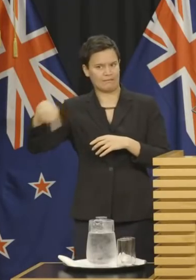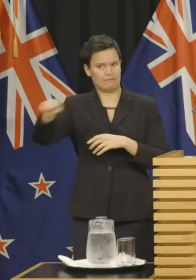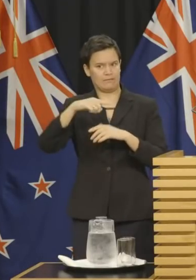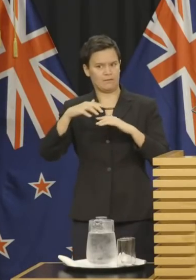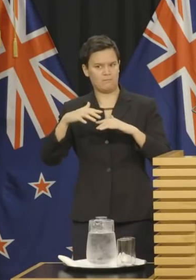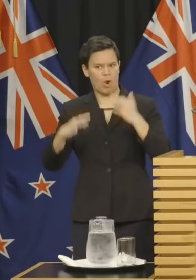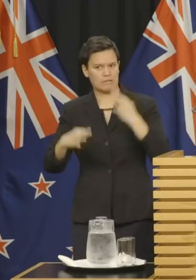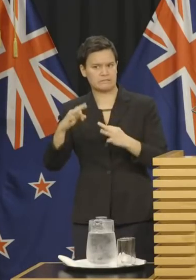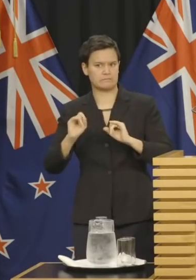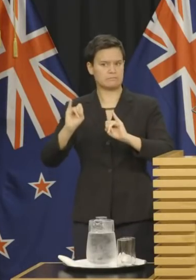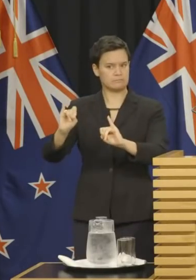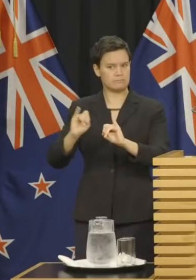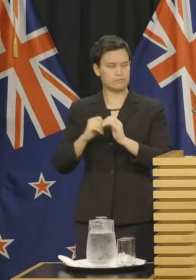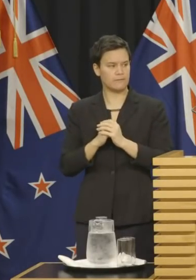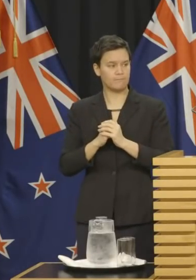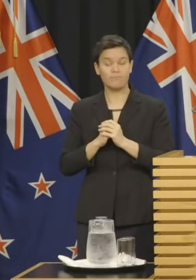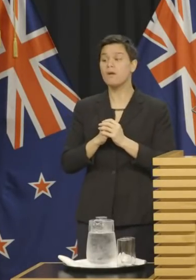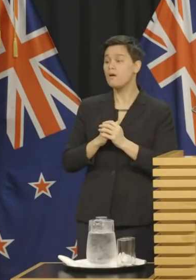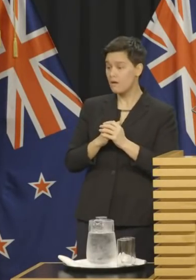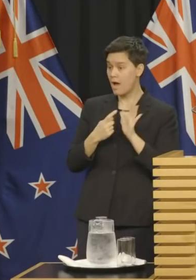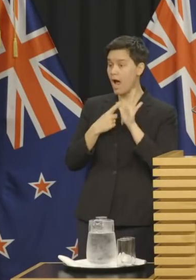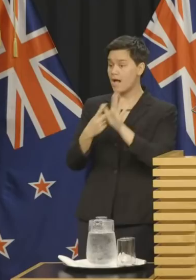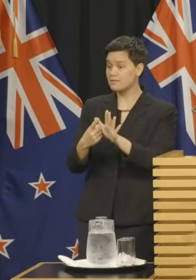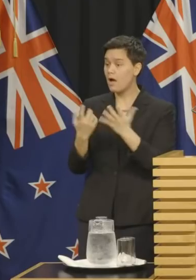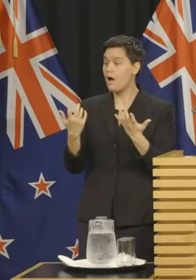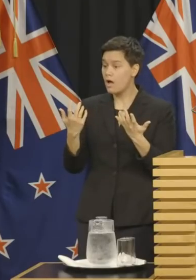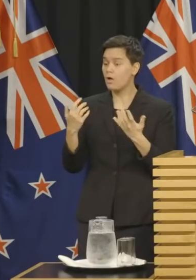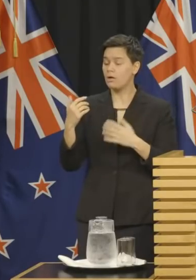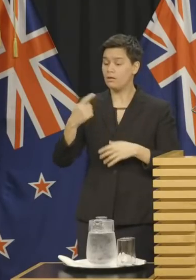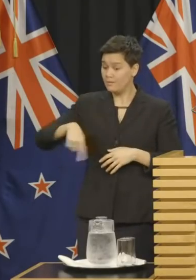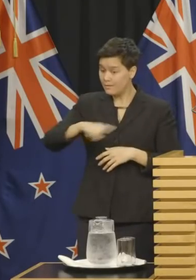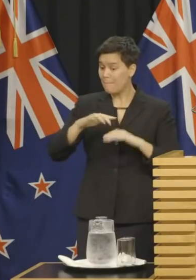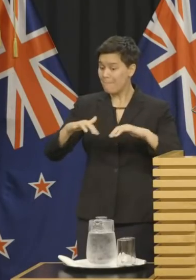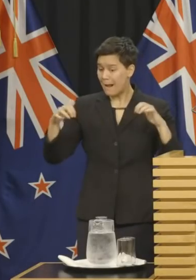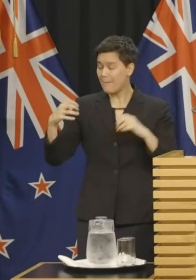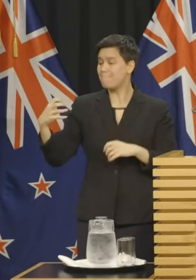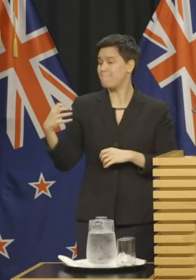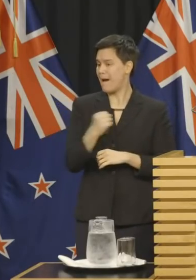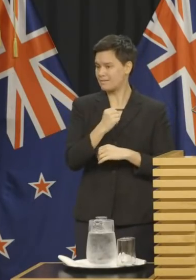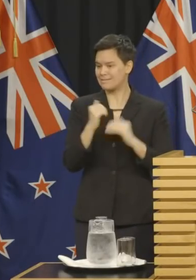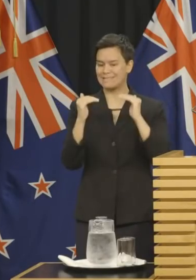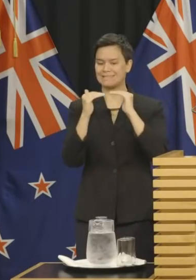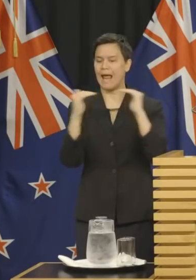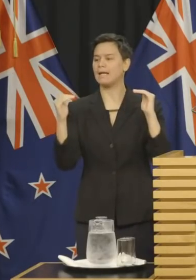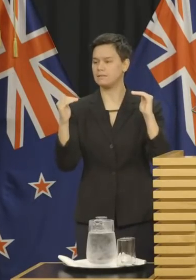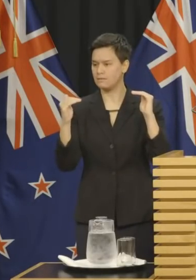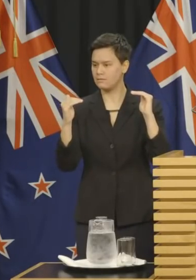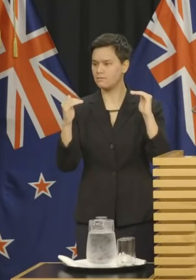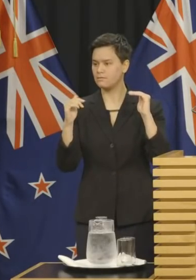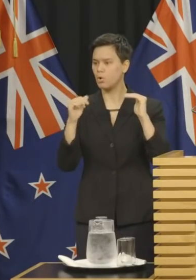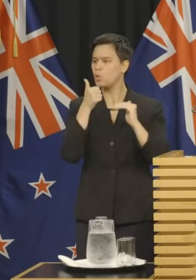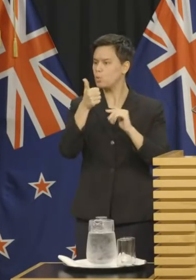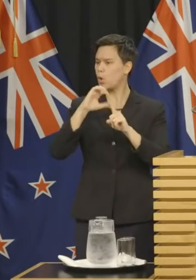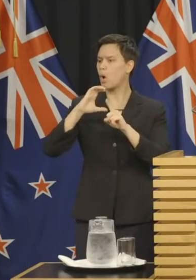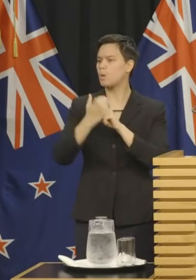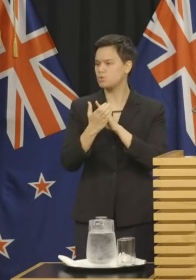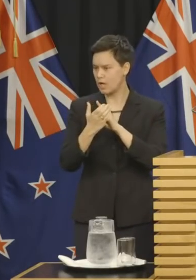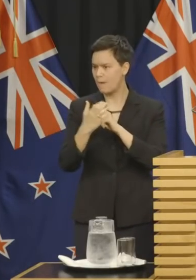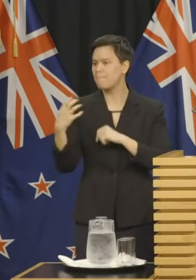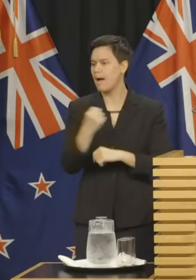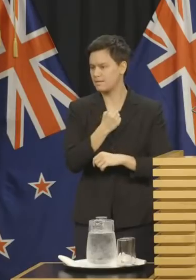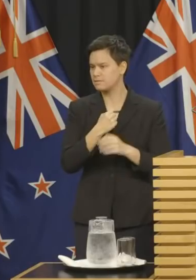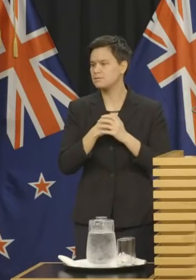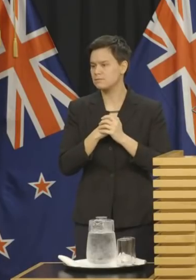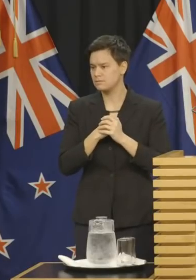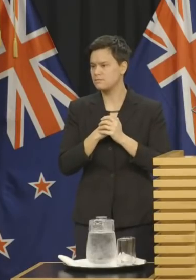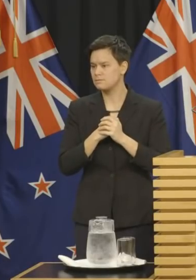political parties. We need to maintain a standard and a culture. It's my job to make sure that my actions, when I'm